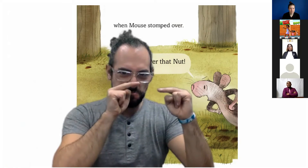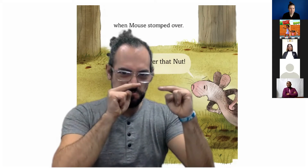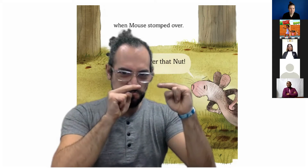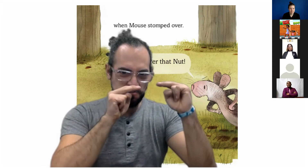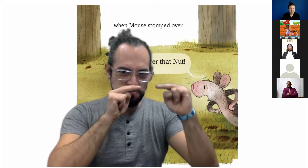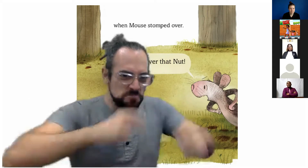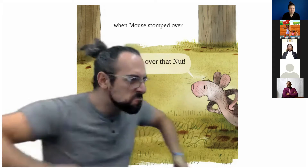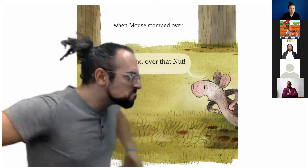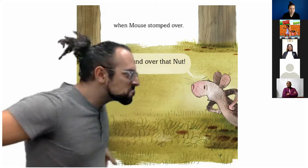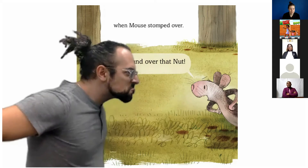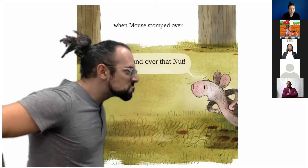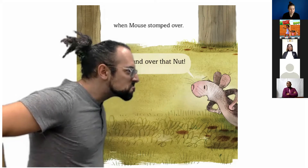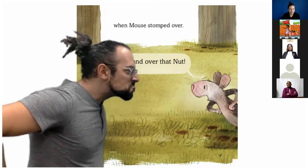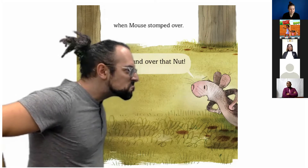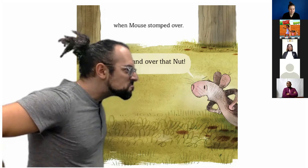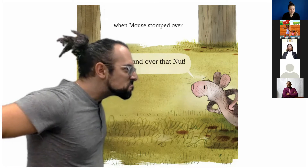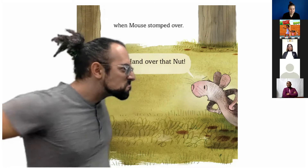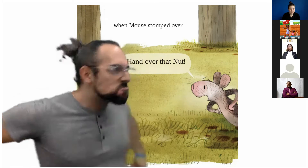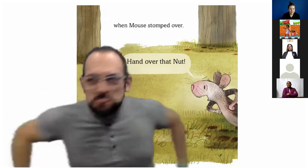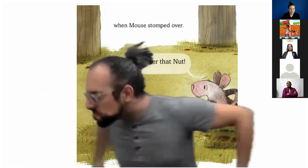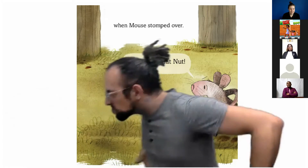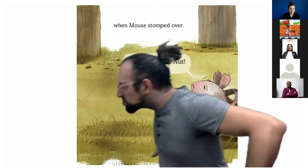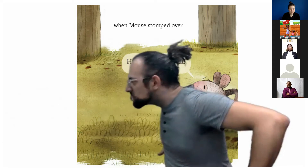Chipmunk and the mouse approached each other,